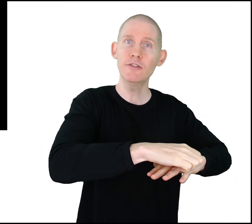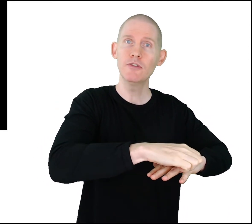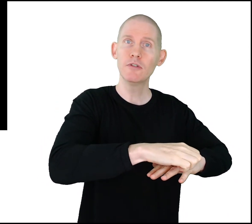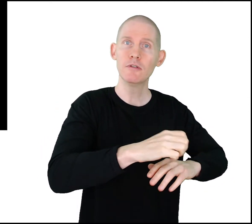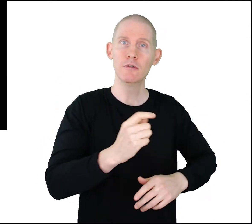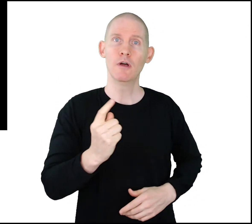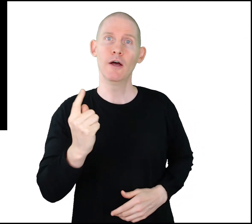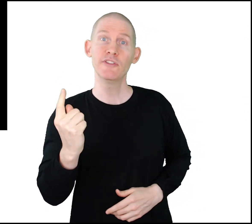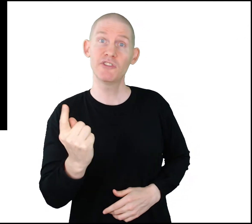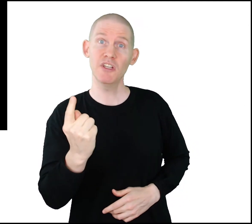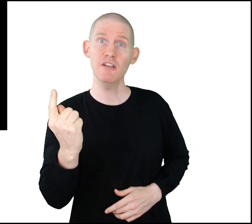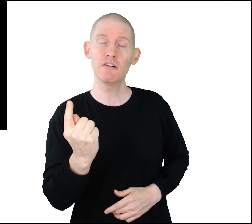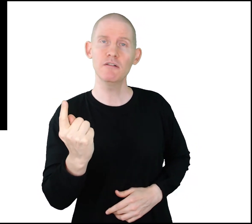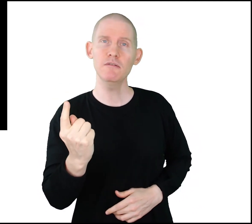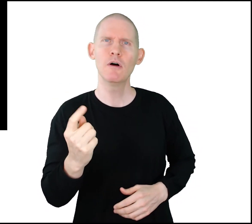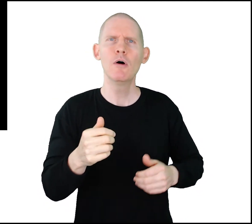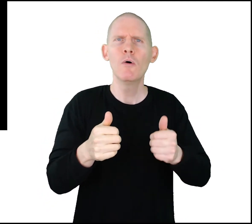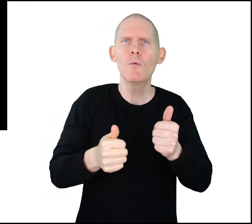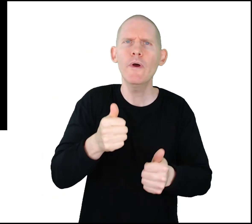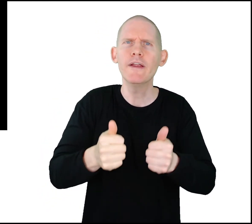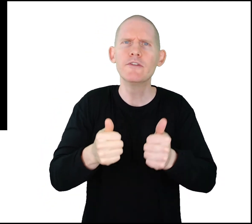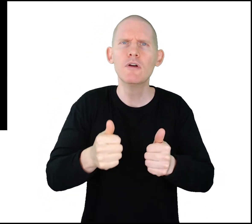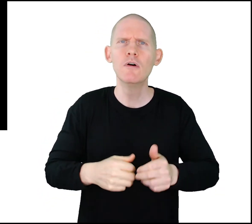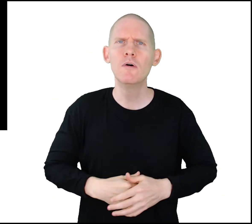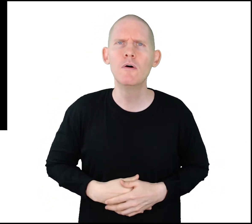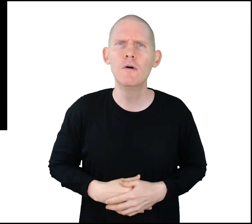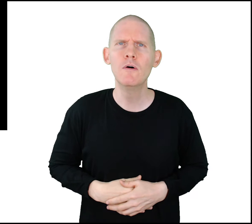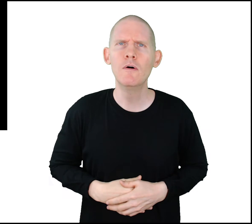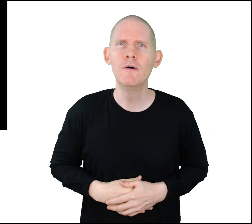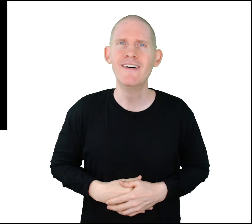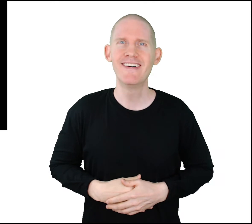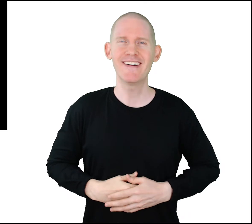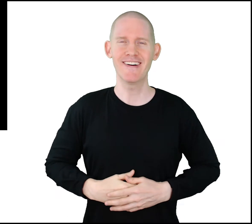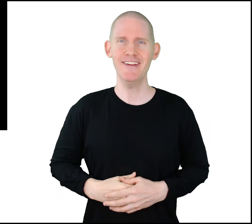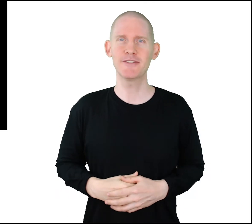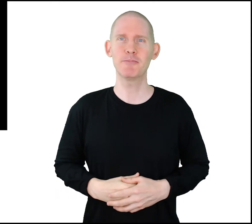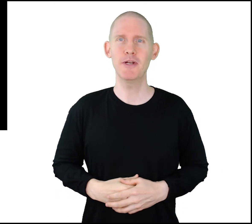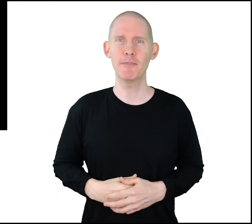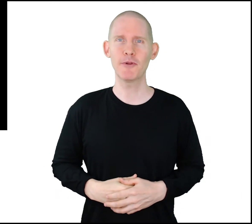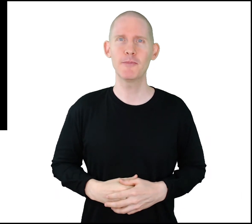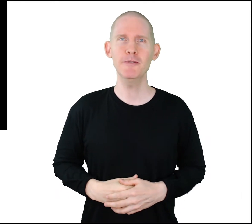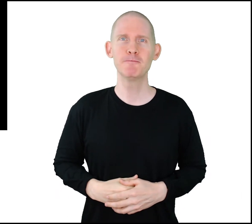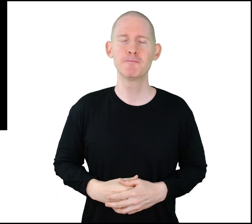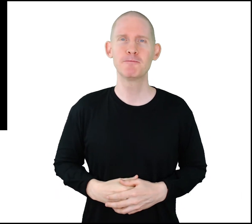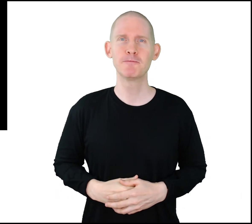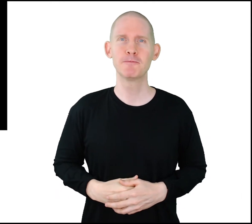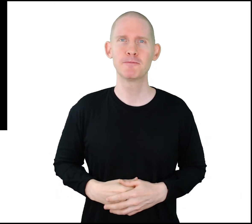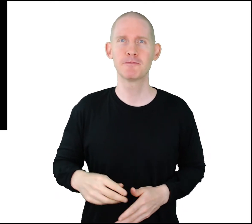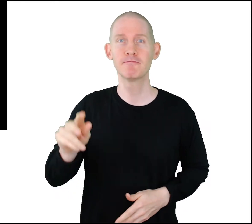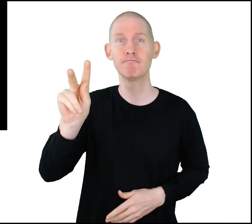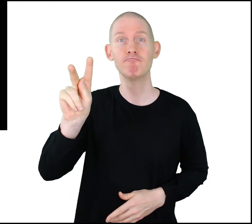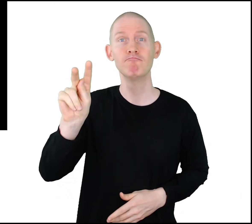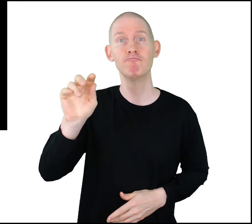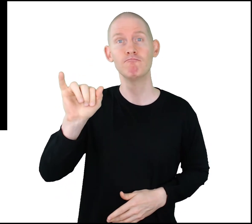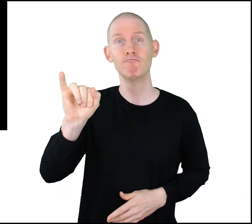engaged, single, which? All right, let's speed up a little bit.